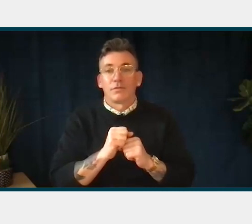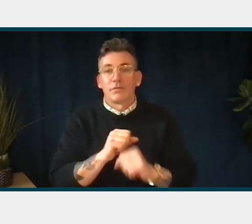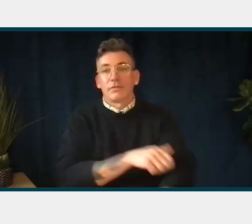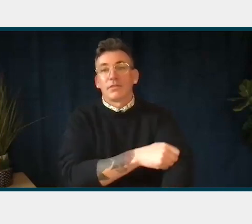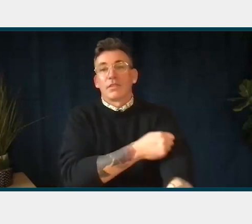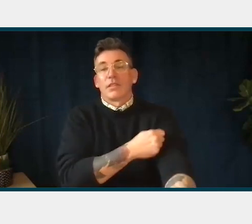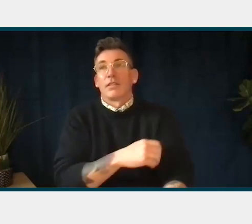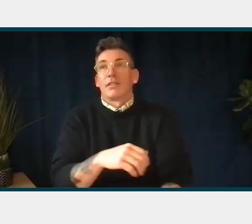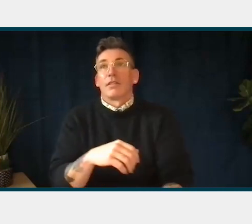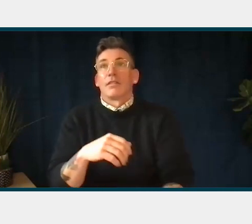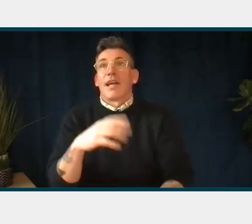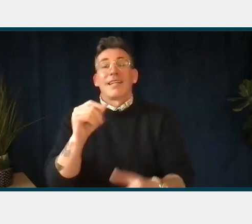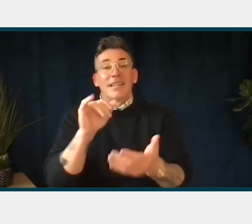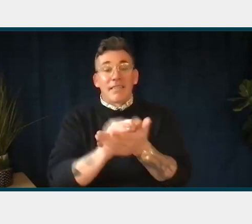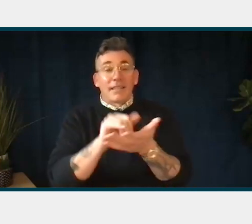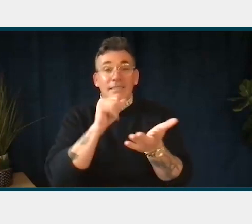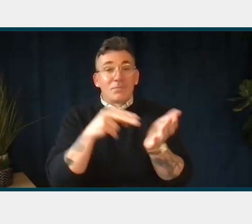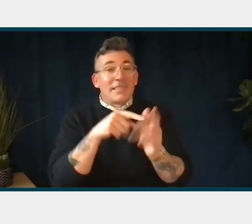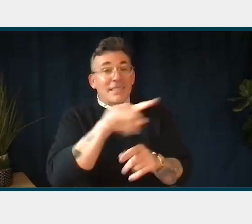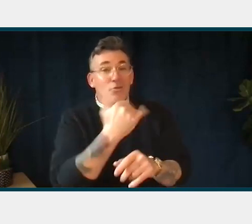hearing values.